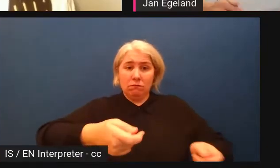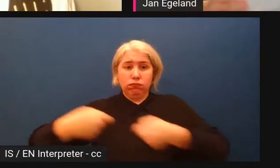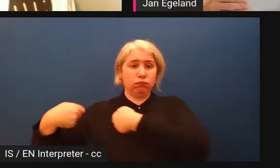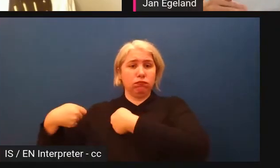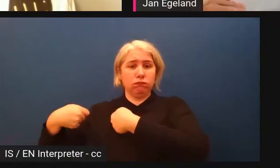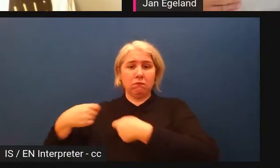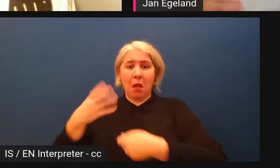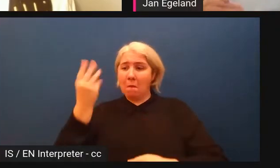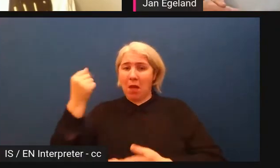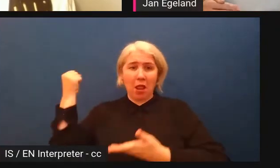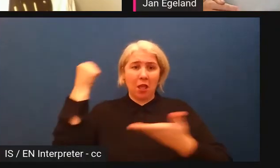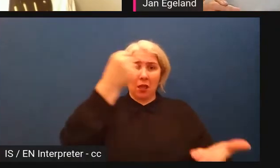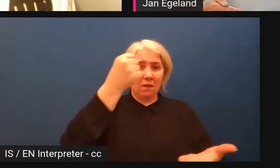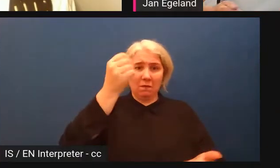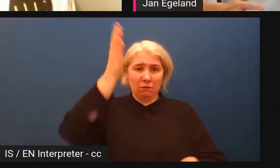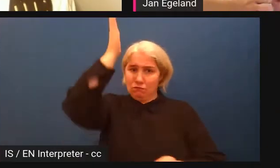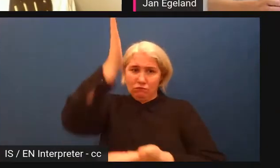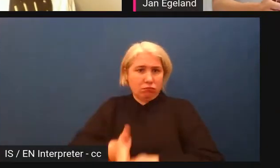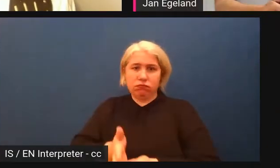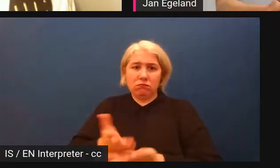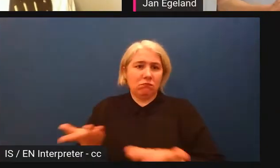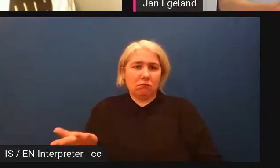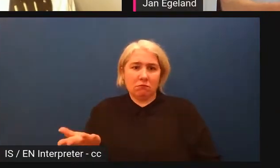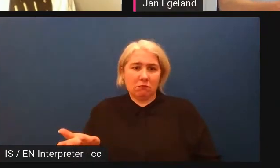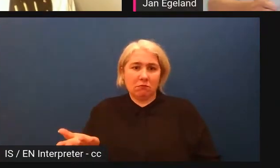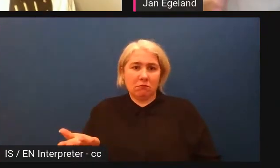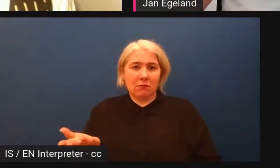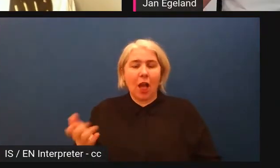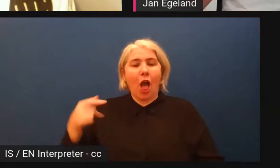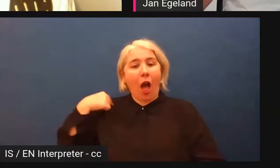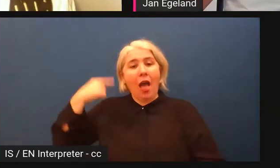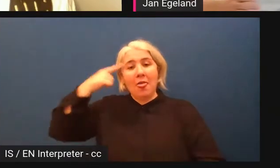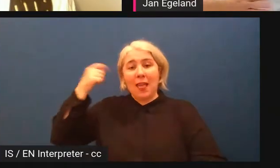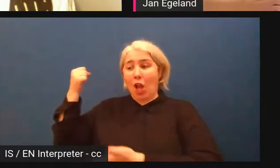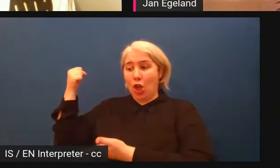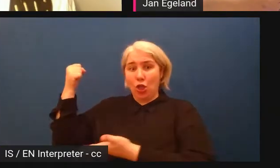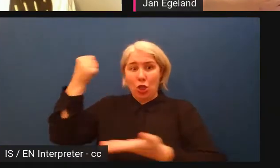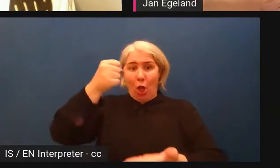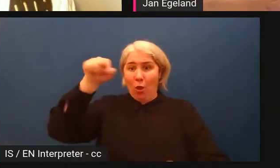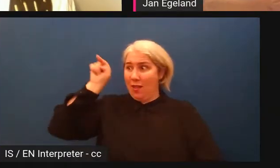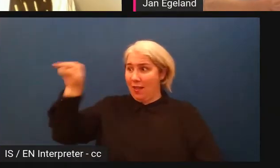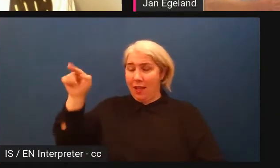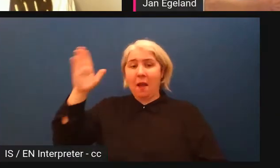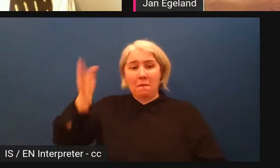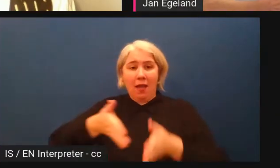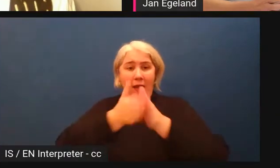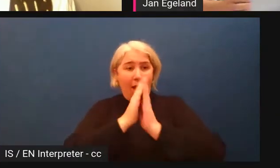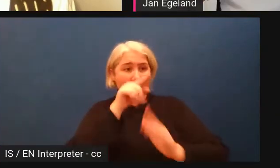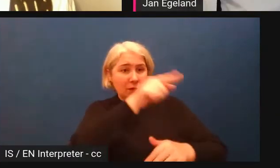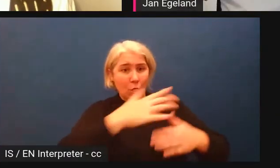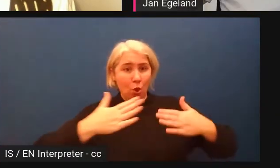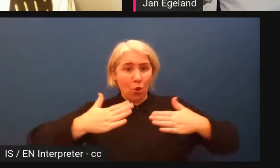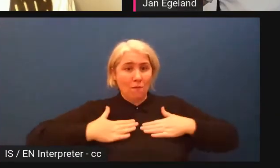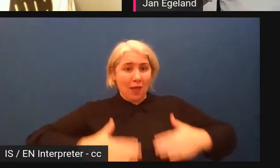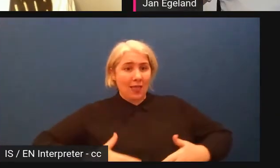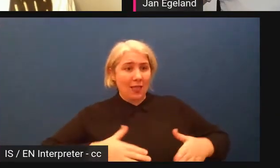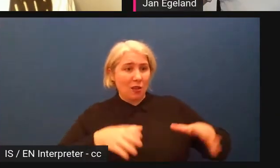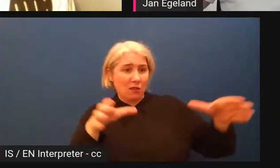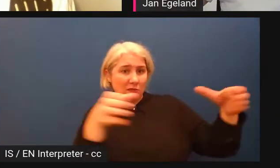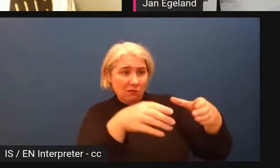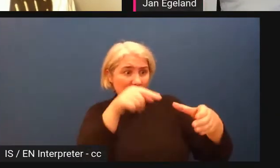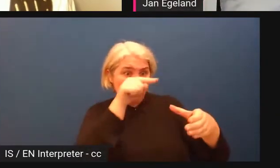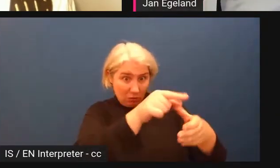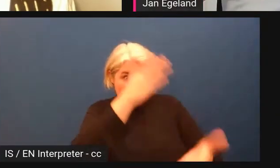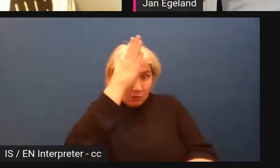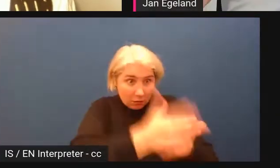use the best practices that we have now to go from the pilots in this to standards. It's